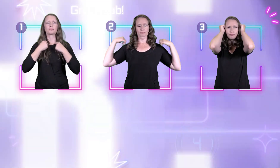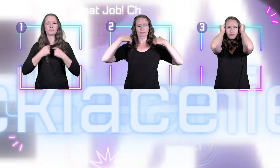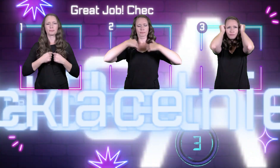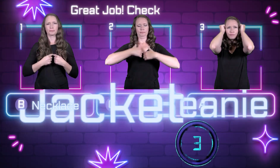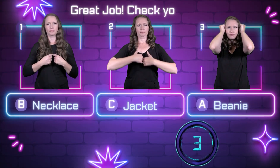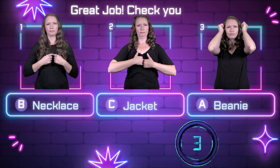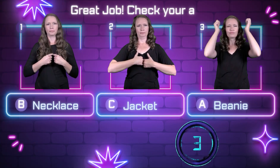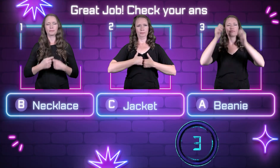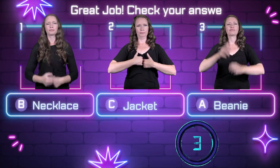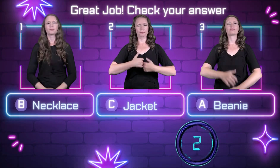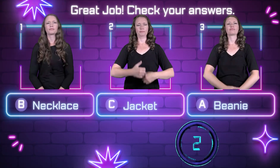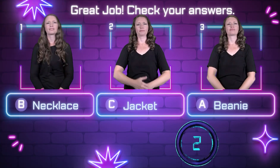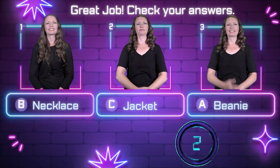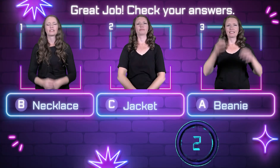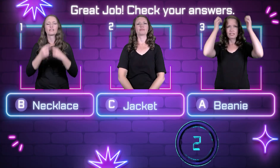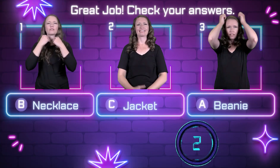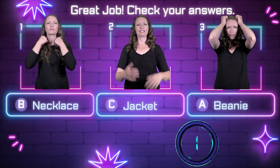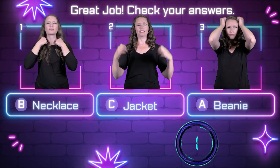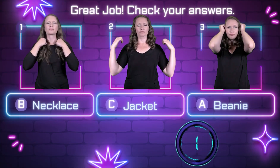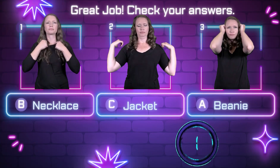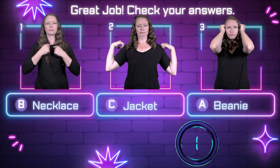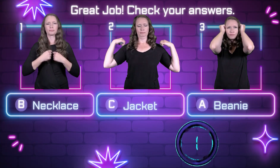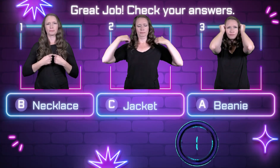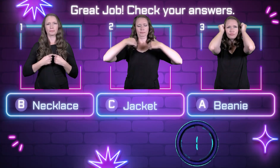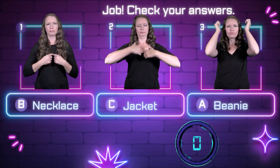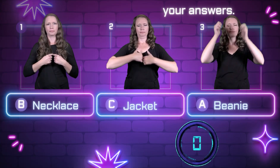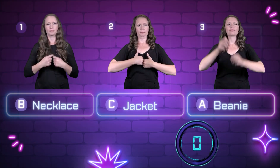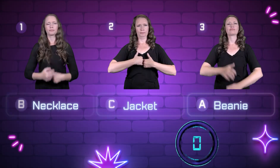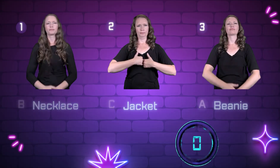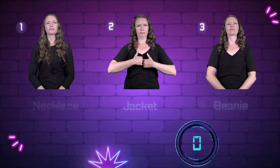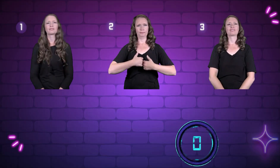Great job, check your answers.